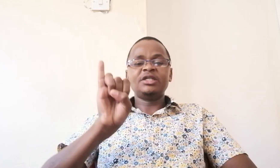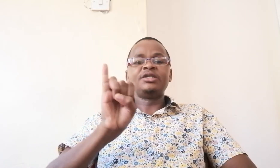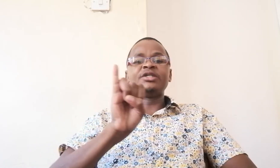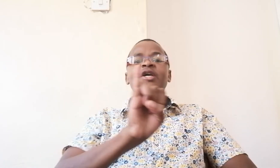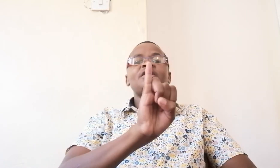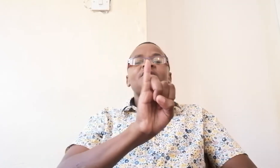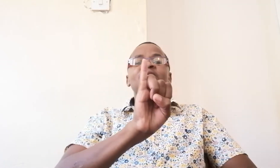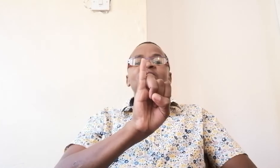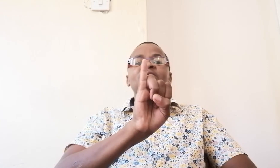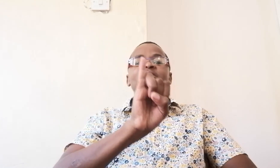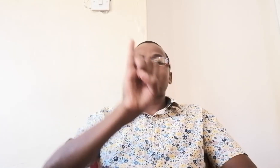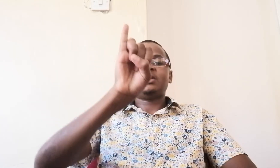J.